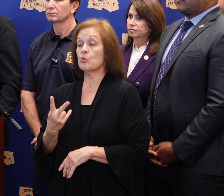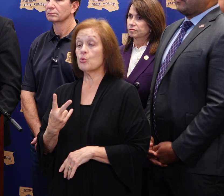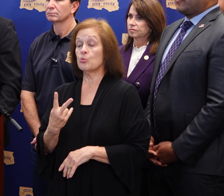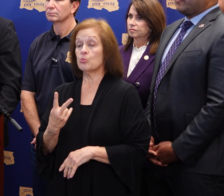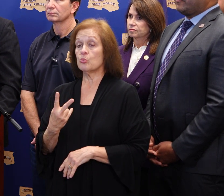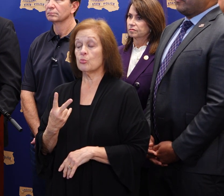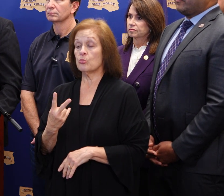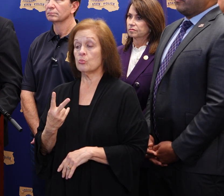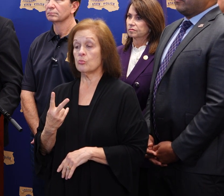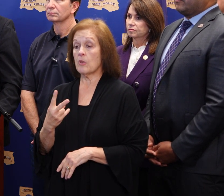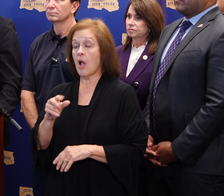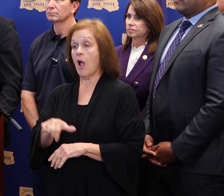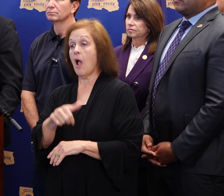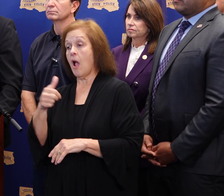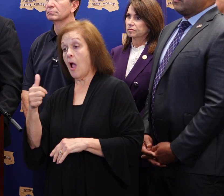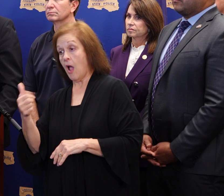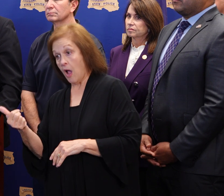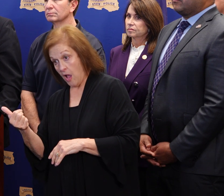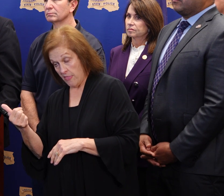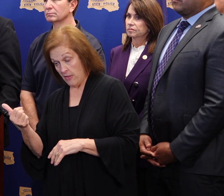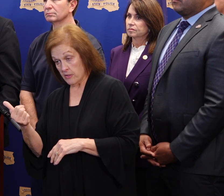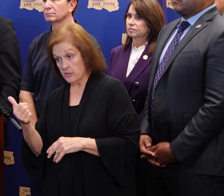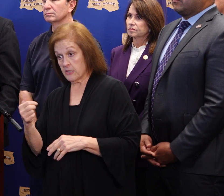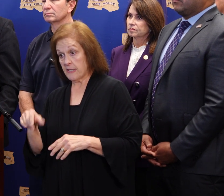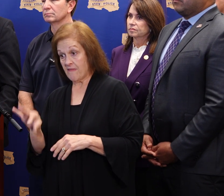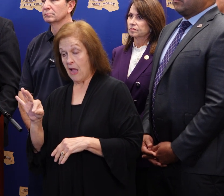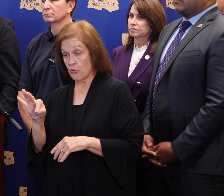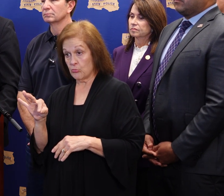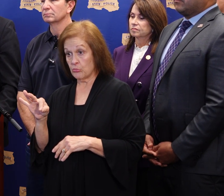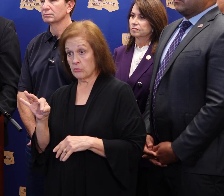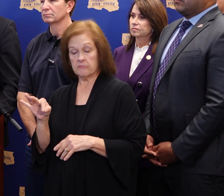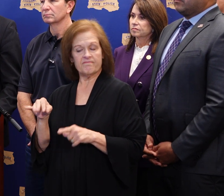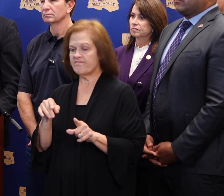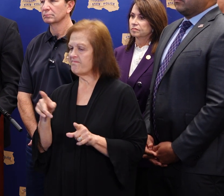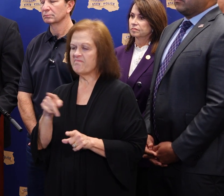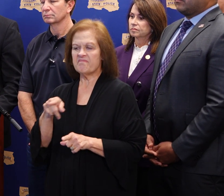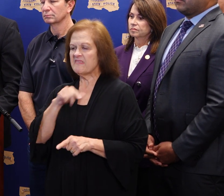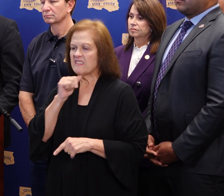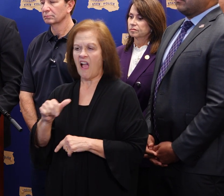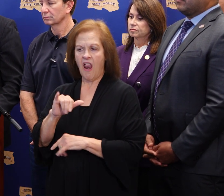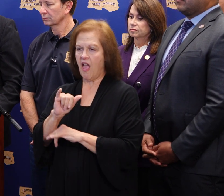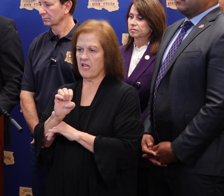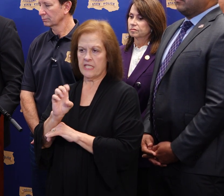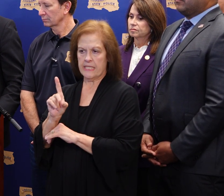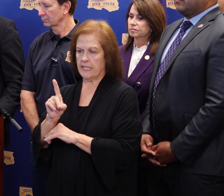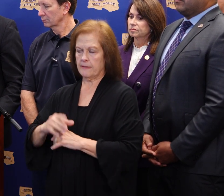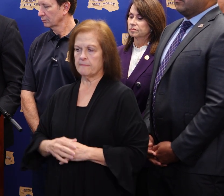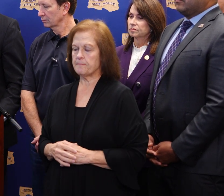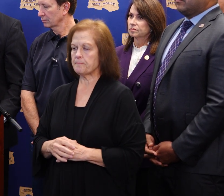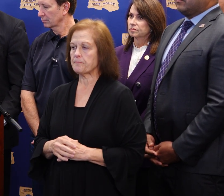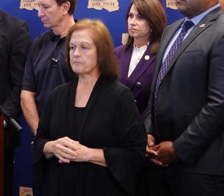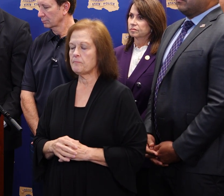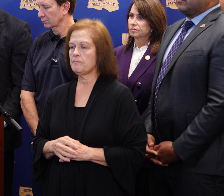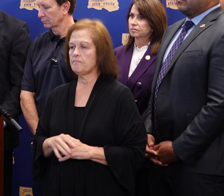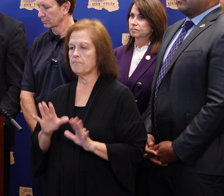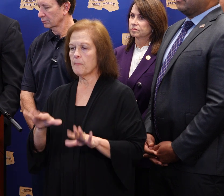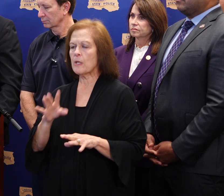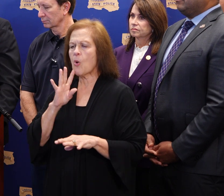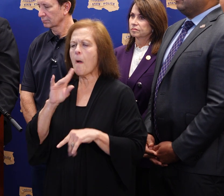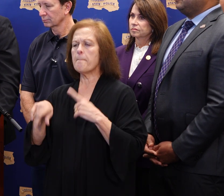I said before, 2 other items of interest were determined not to be IEDs. A little bit about